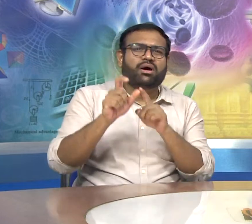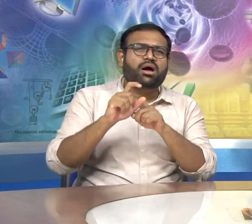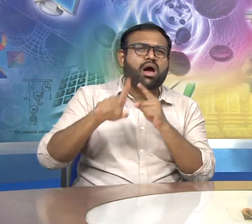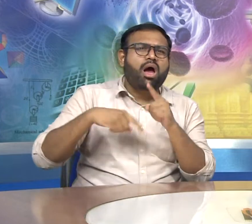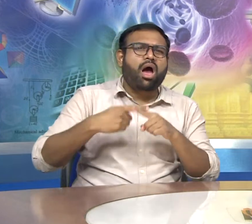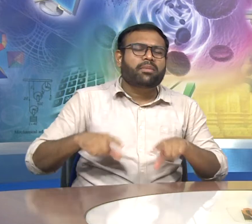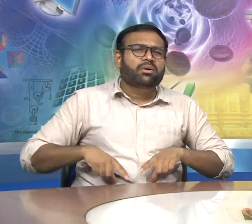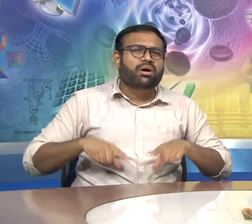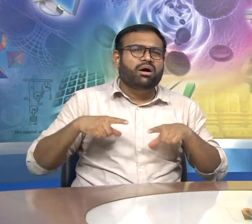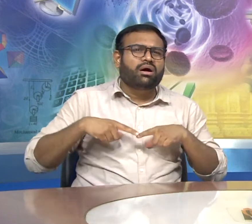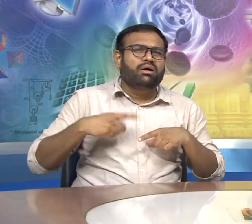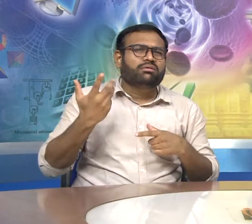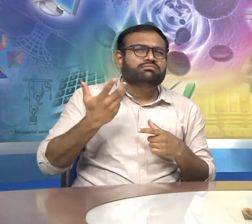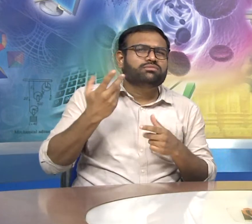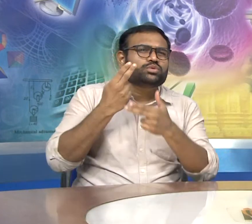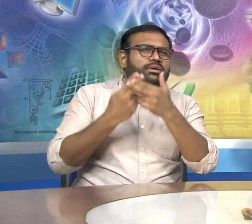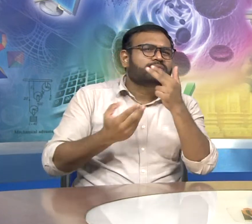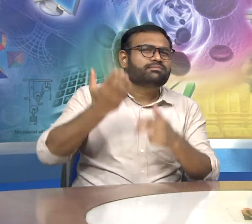or dates,